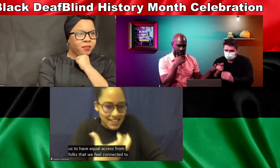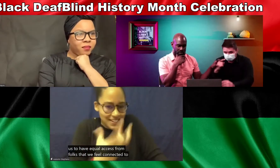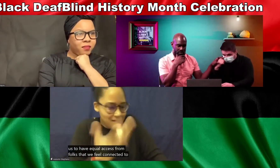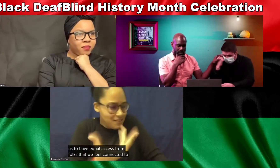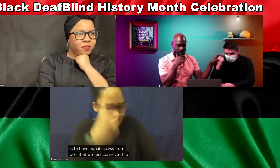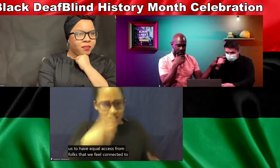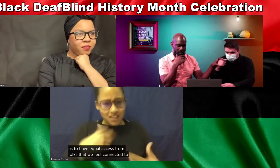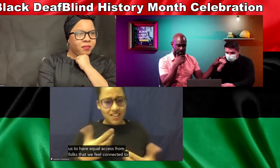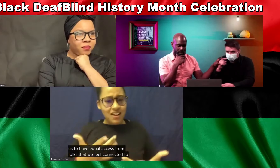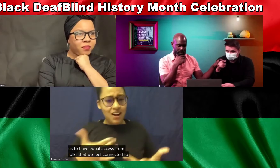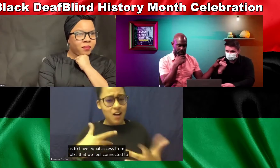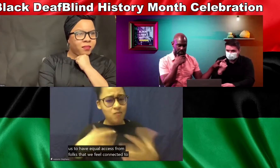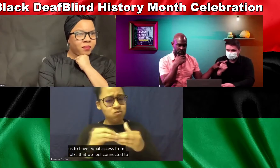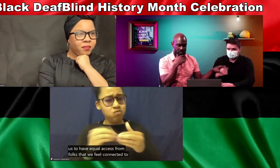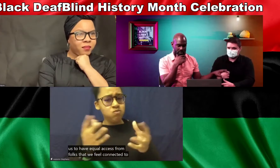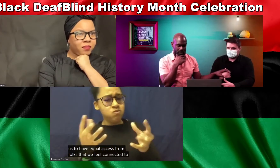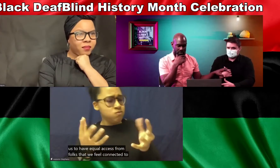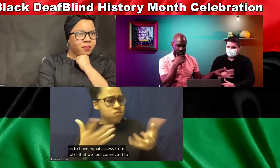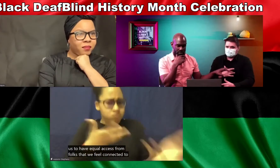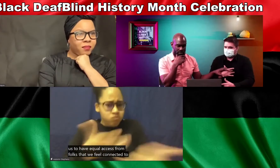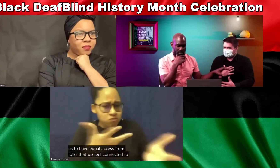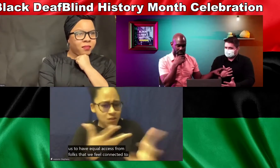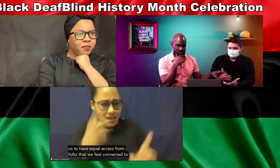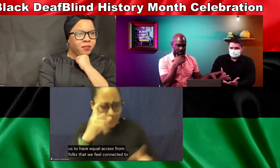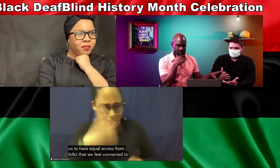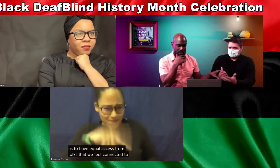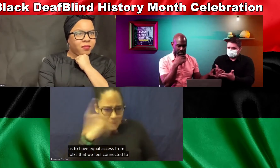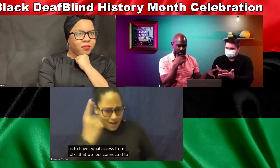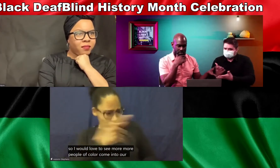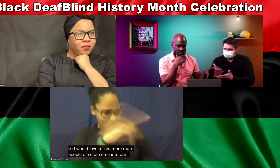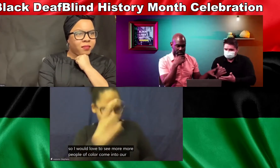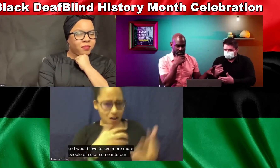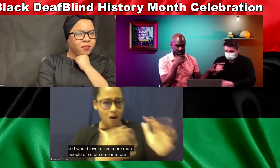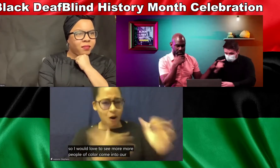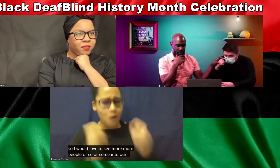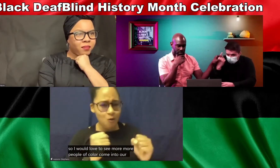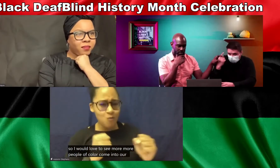of color come into our communities as interpreters.